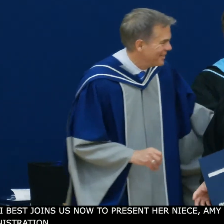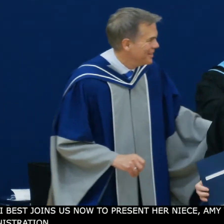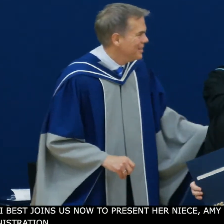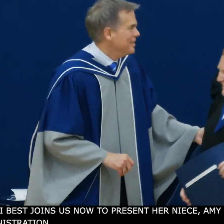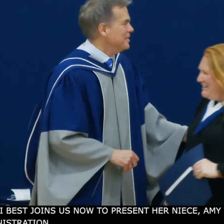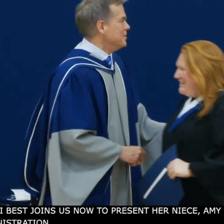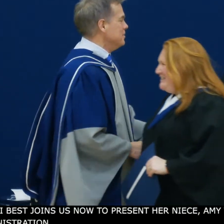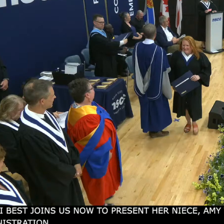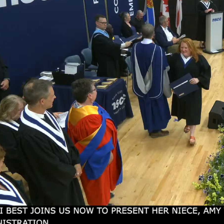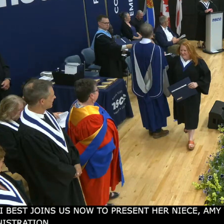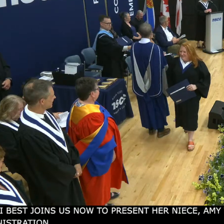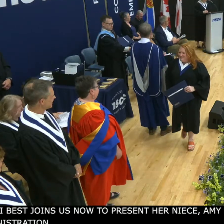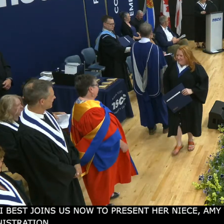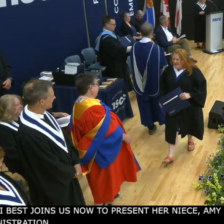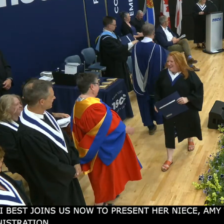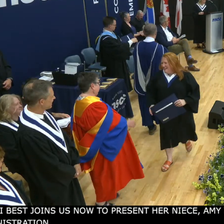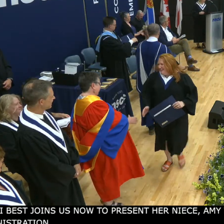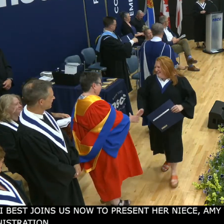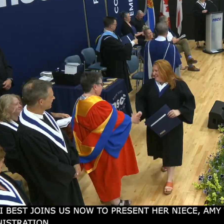Tessa Votor.